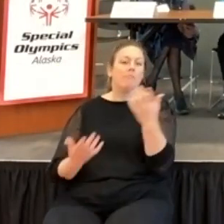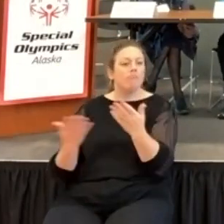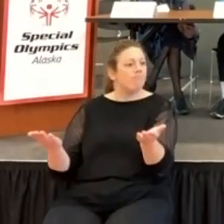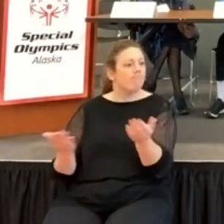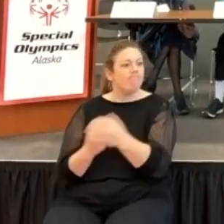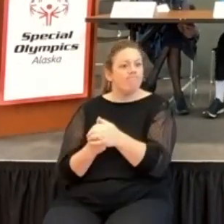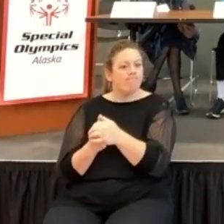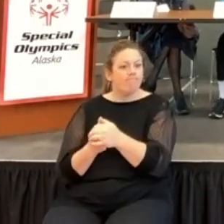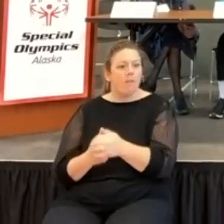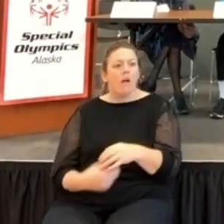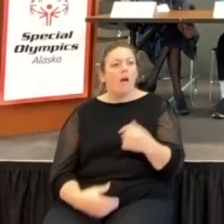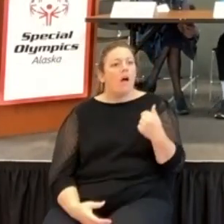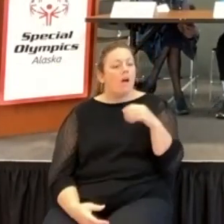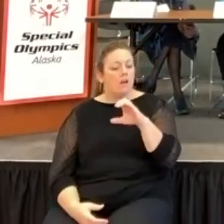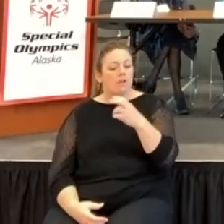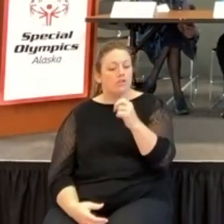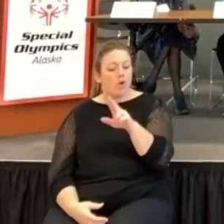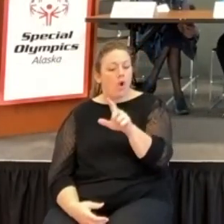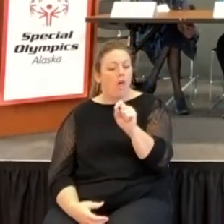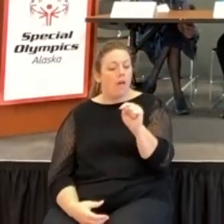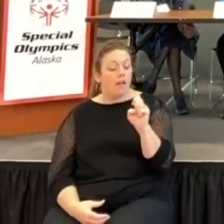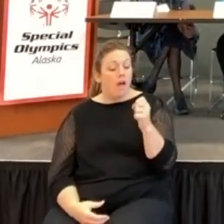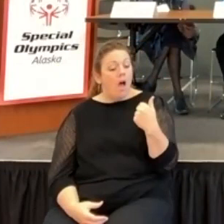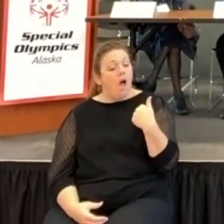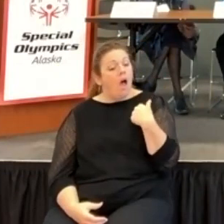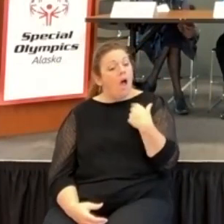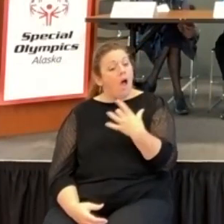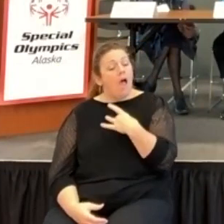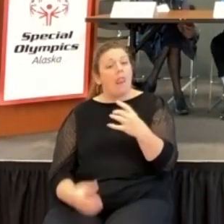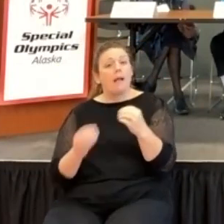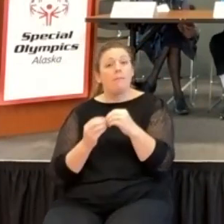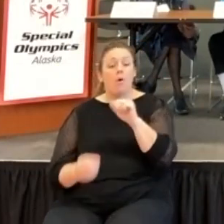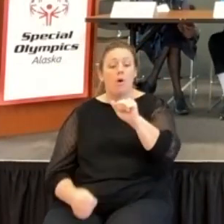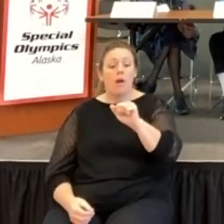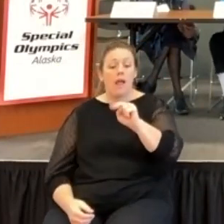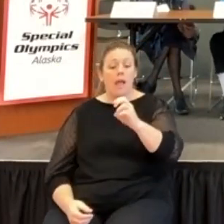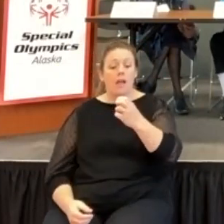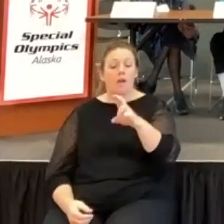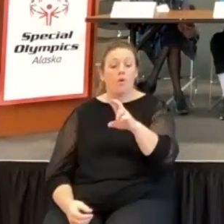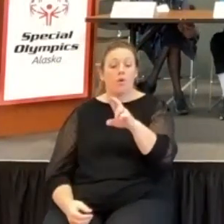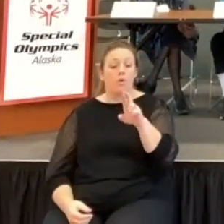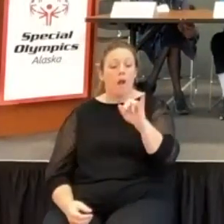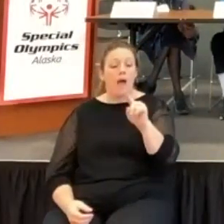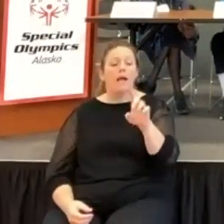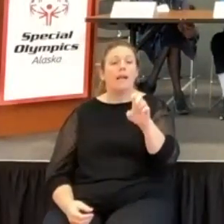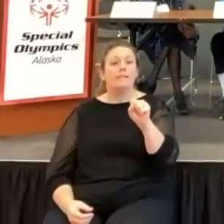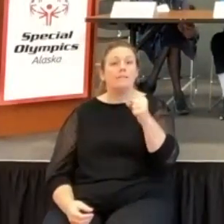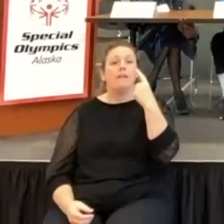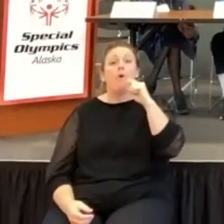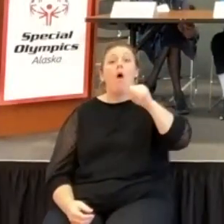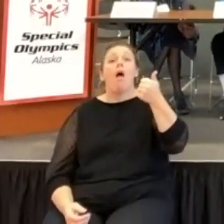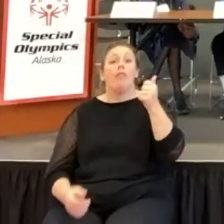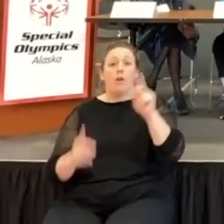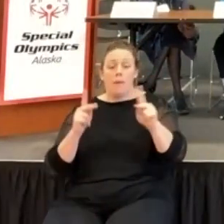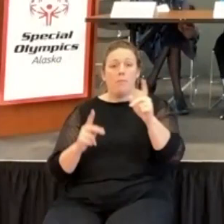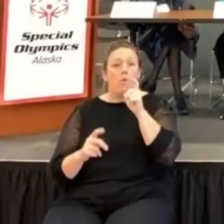I'd like to get like more anchorage for other people with other kind of